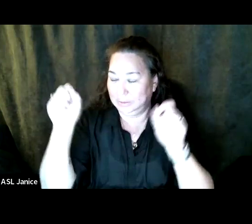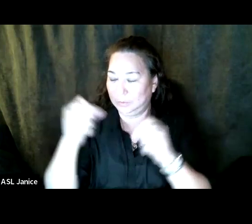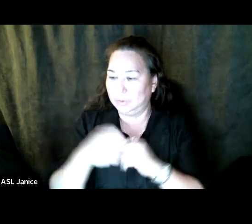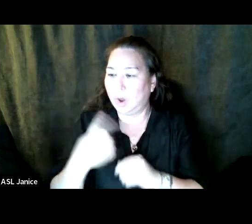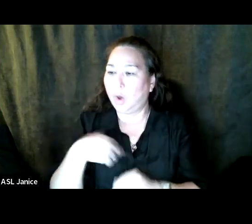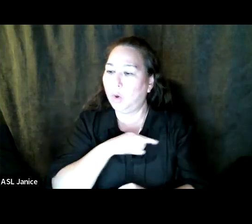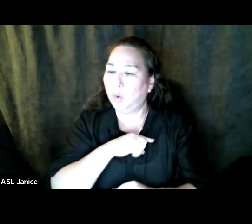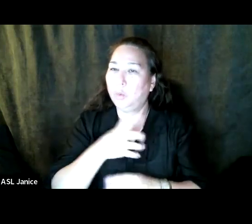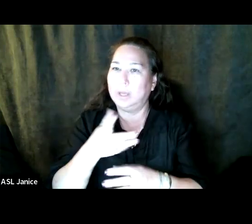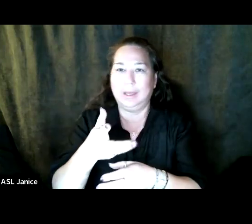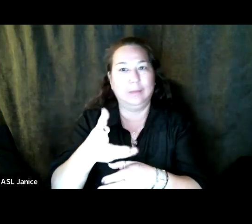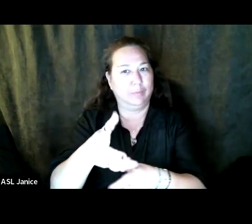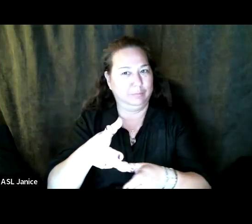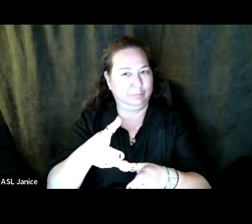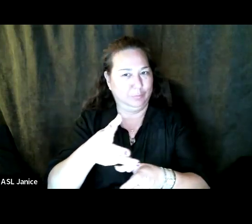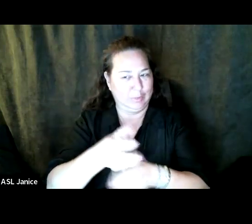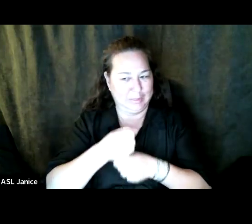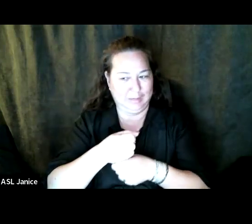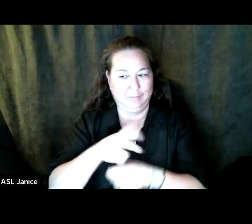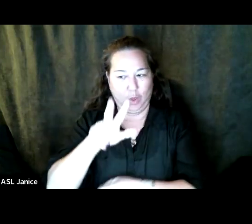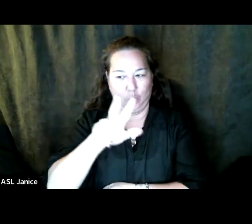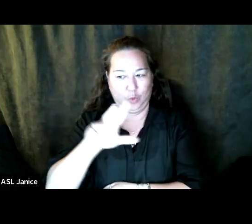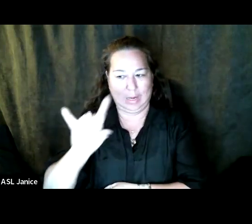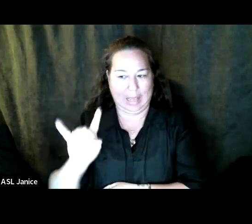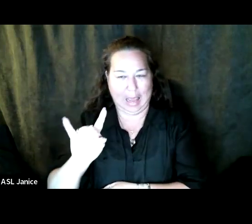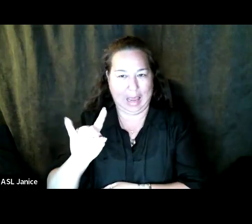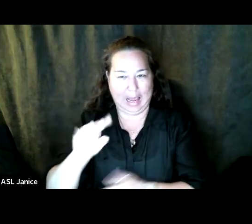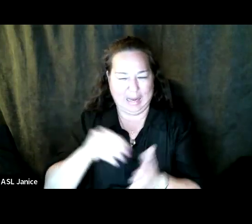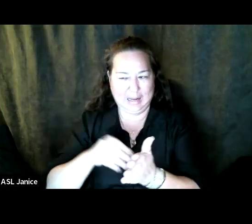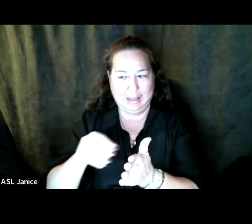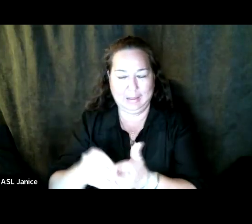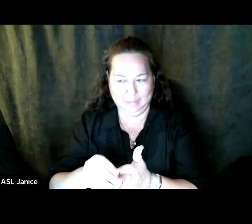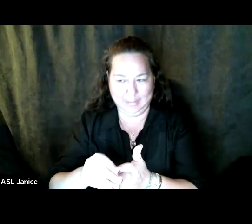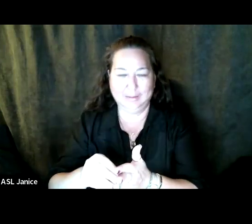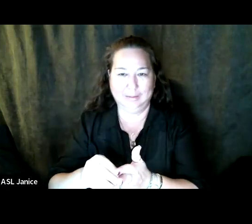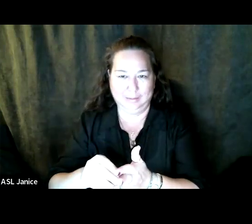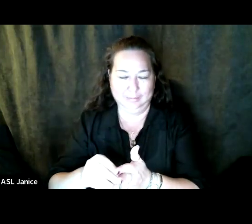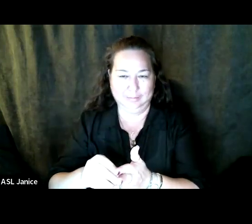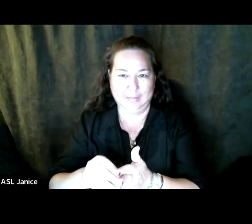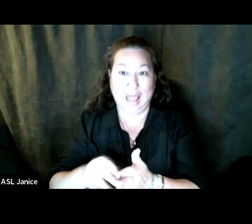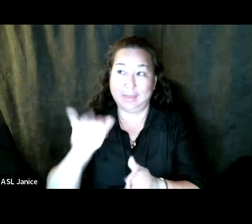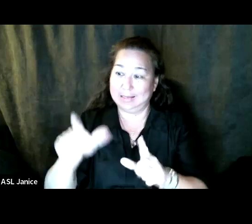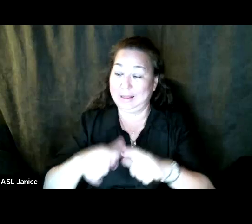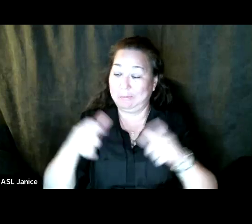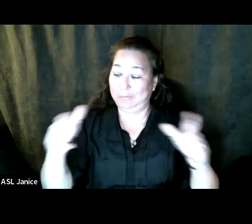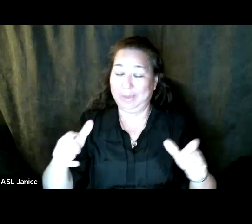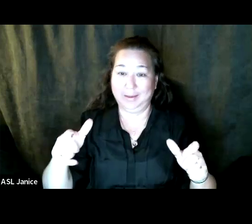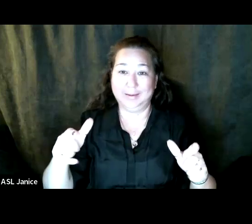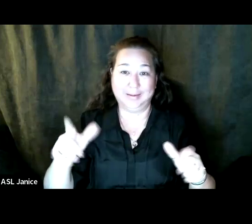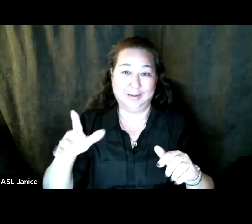million, which is the largest that I have seen in my lifetime. And we really are